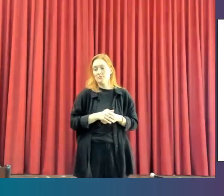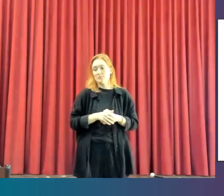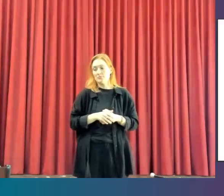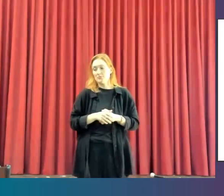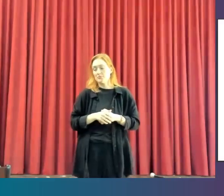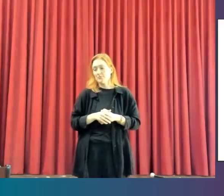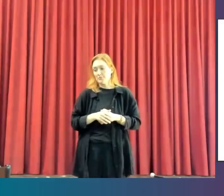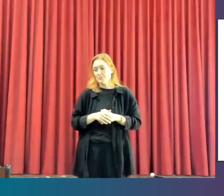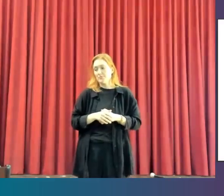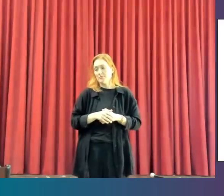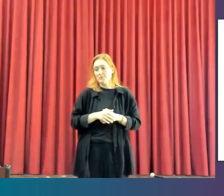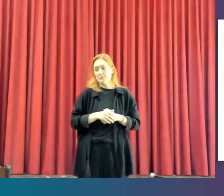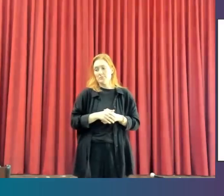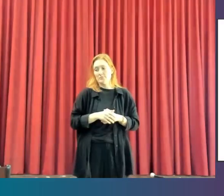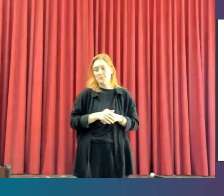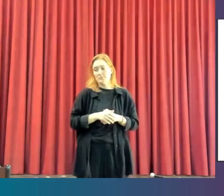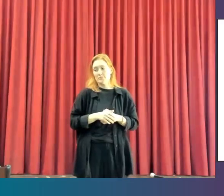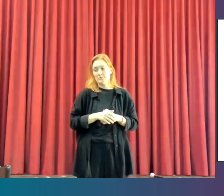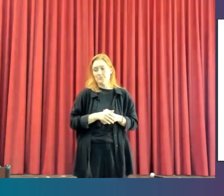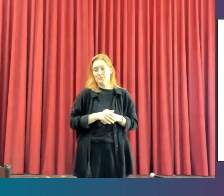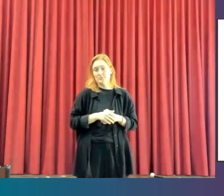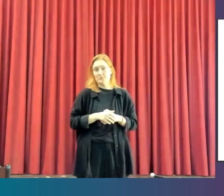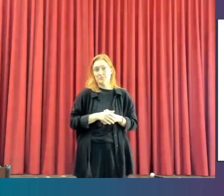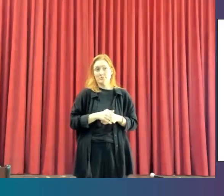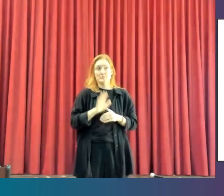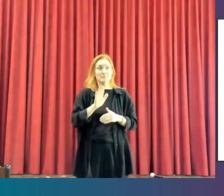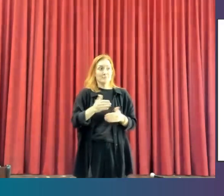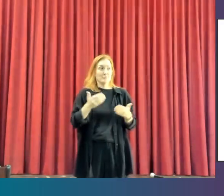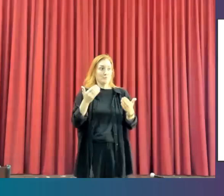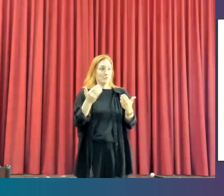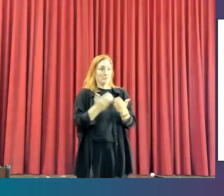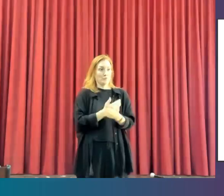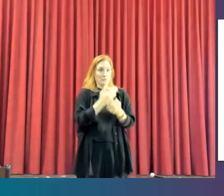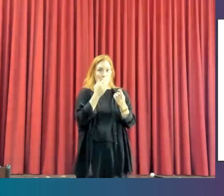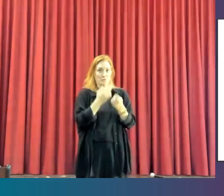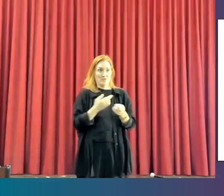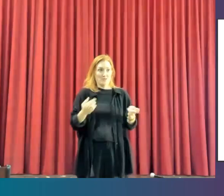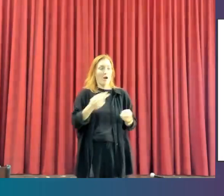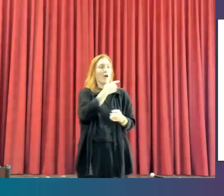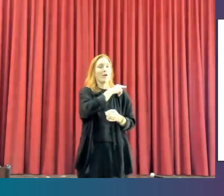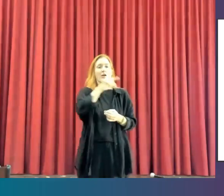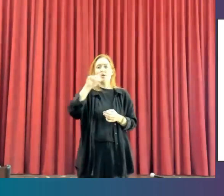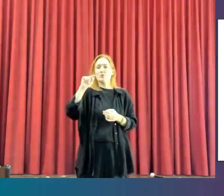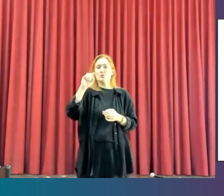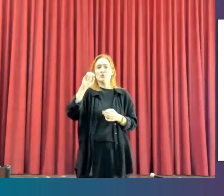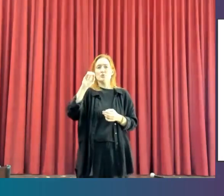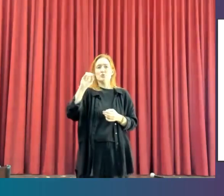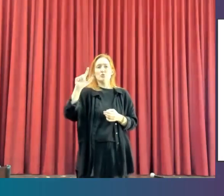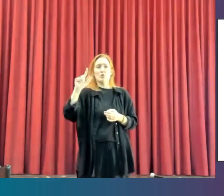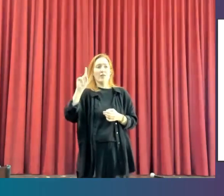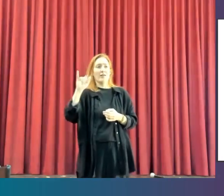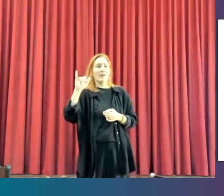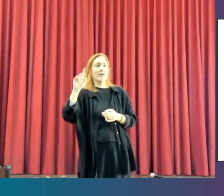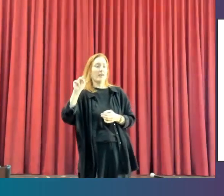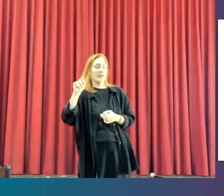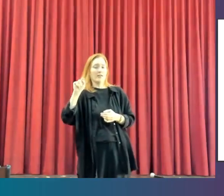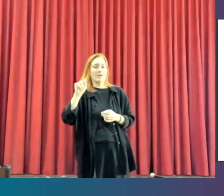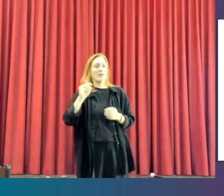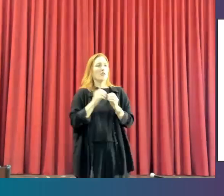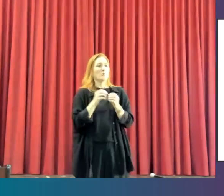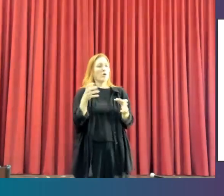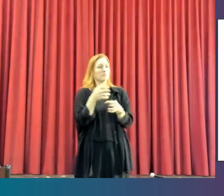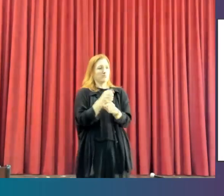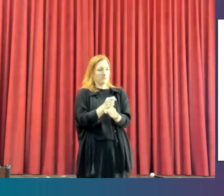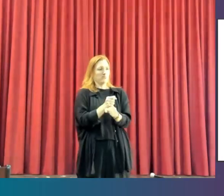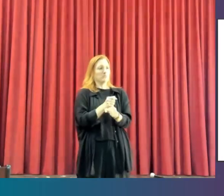I also want to highlight that we created a new resource called Project Place Toolkit, which is a much smaller guide. It's about